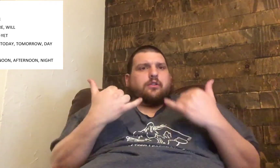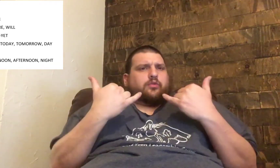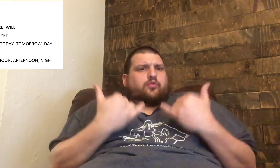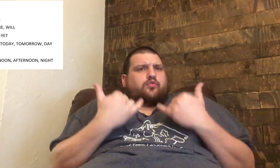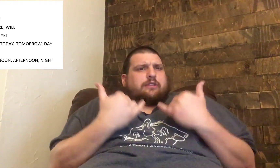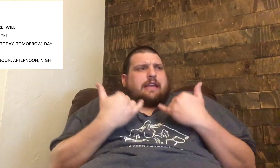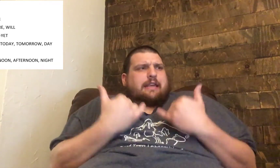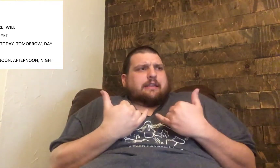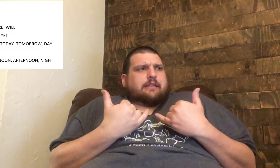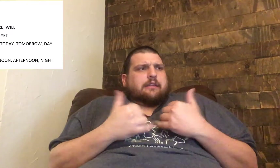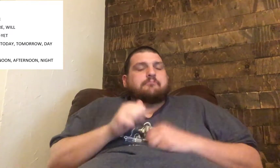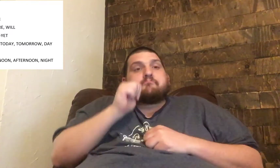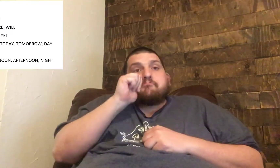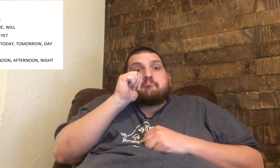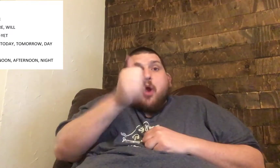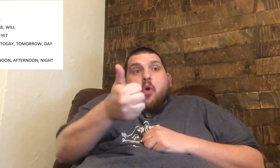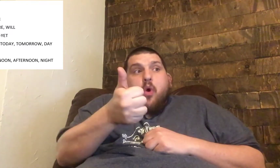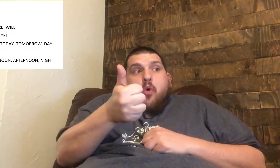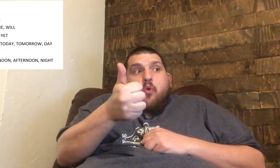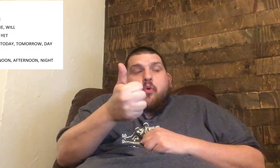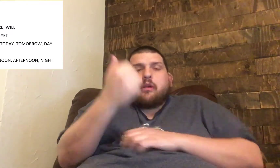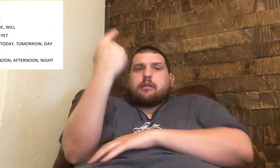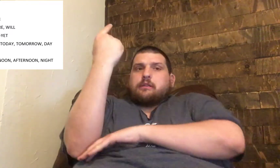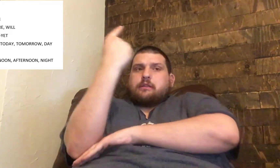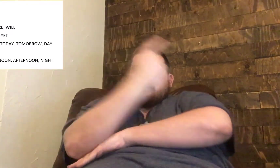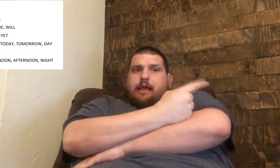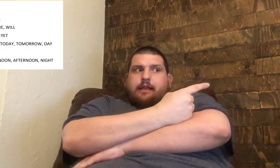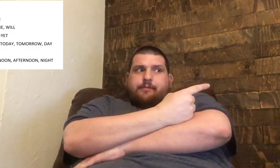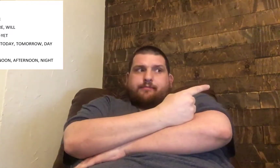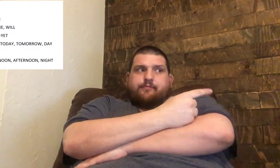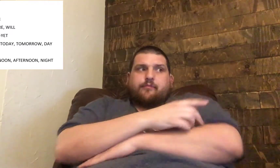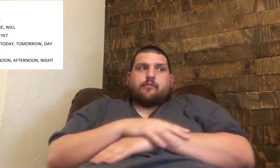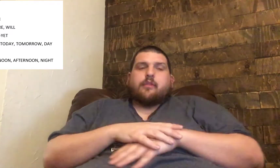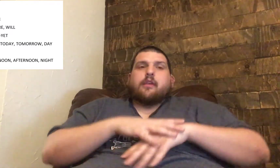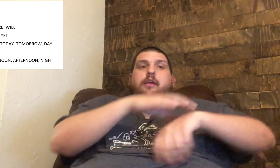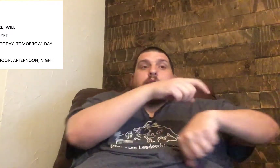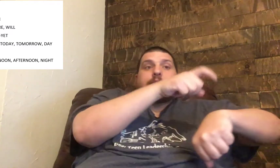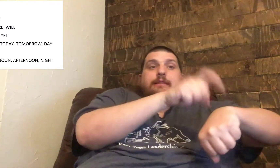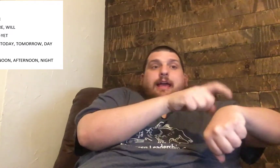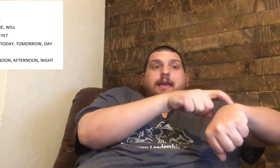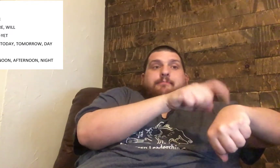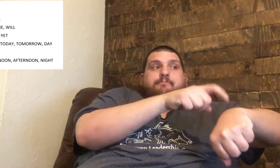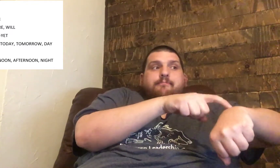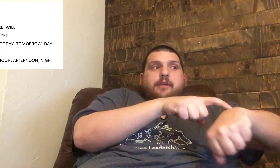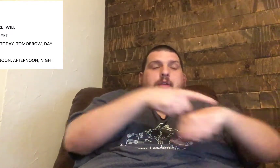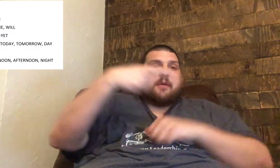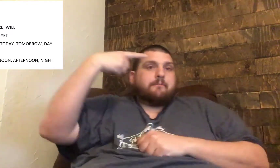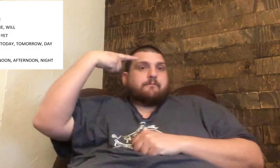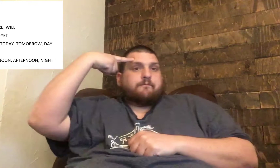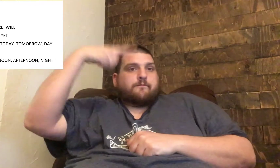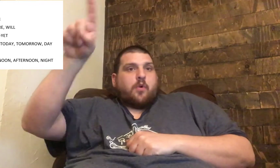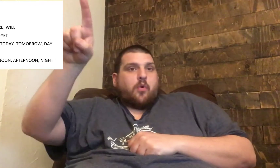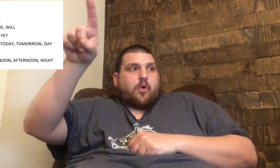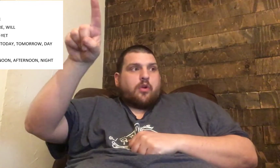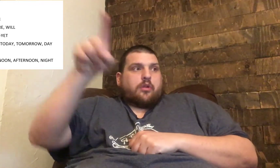Yesterday, today, tomorrow, day, time,